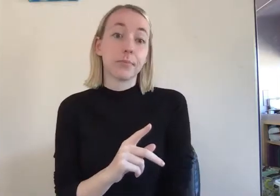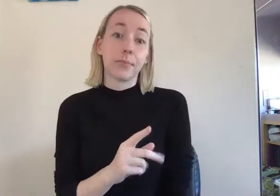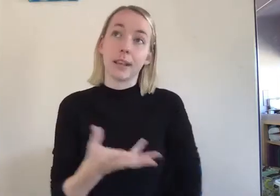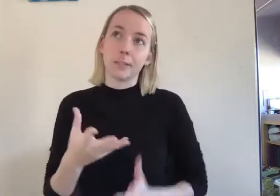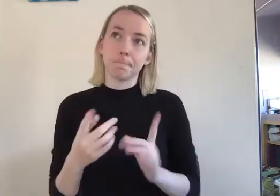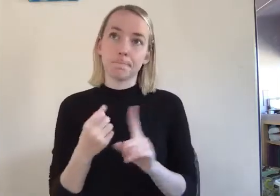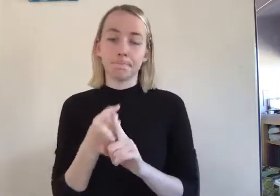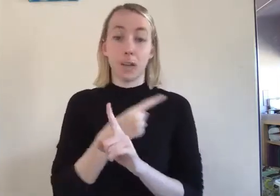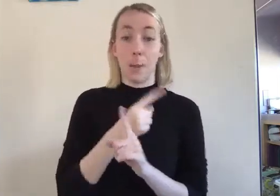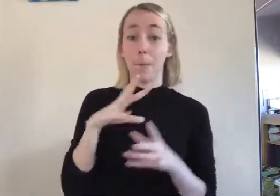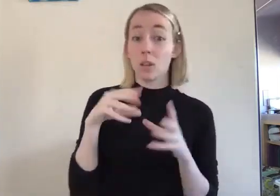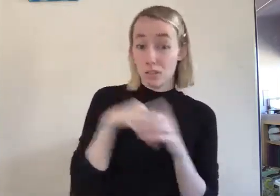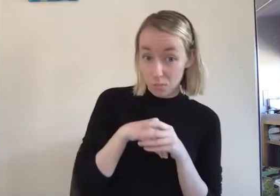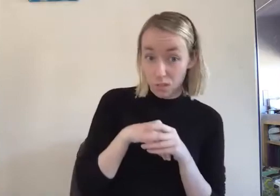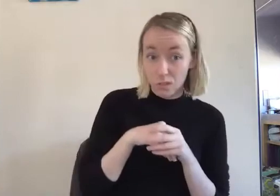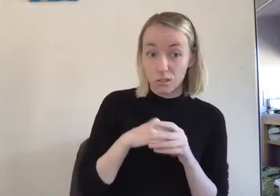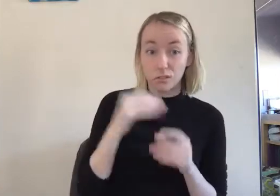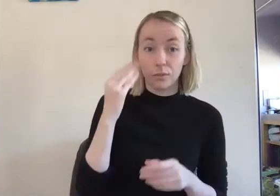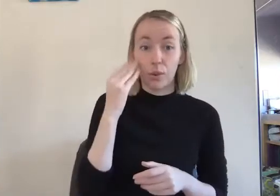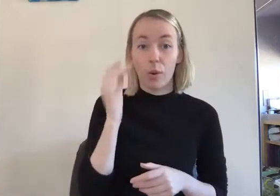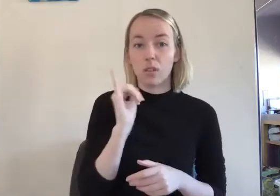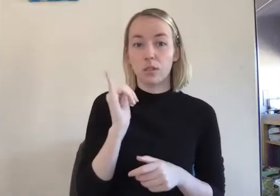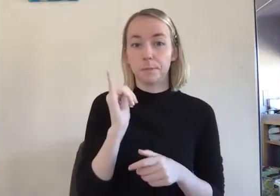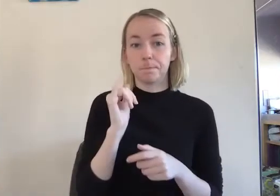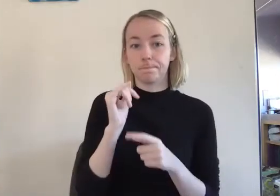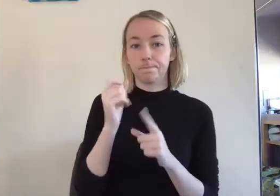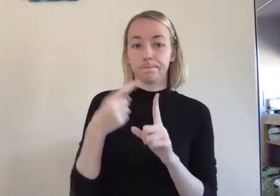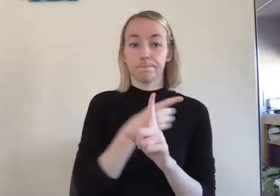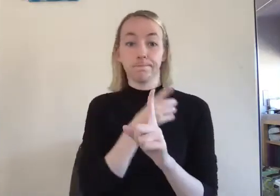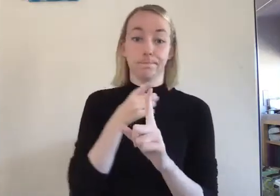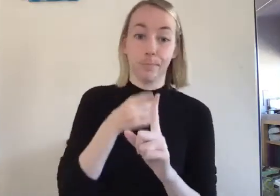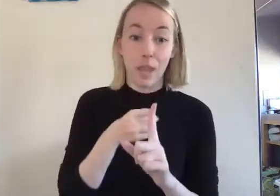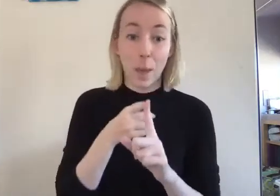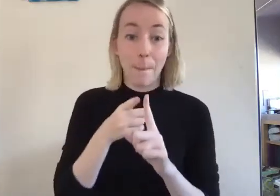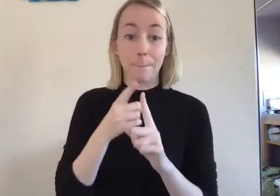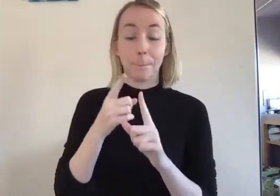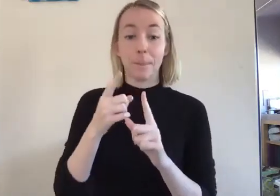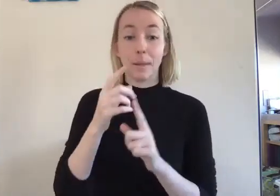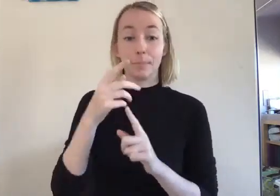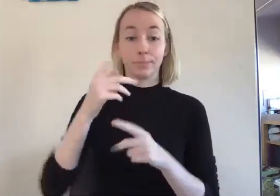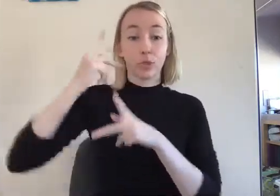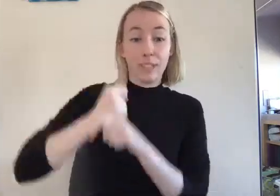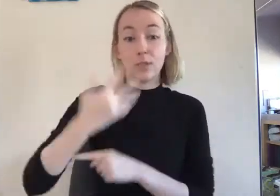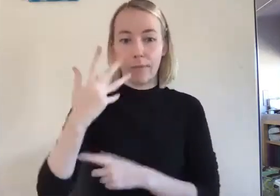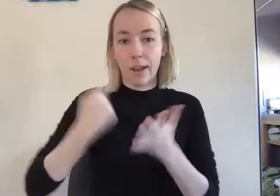And speaking of participation, and also just as a callback to the panel earlier on Tradition 5,